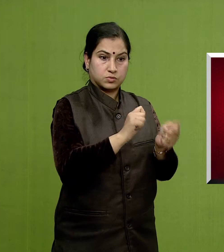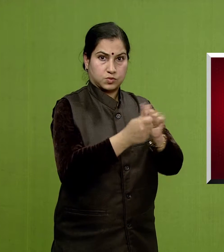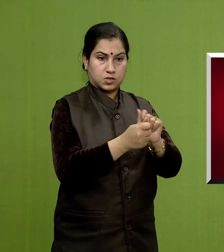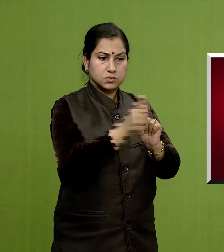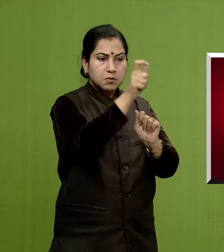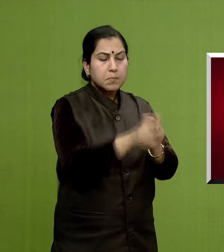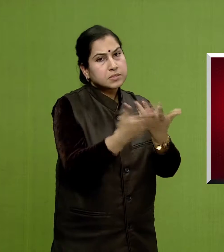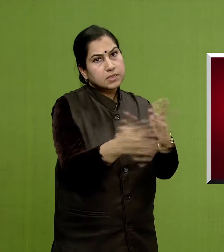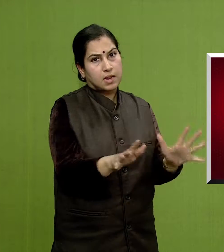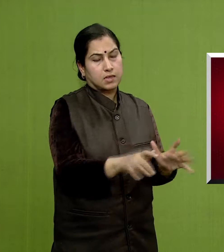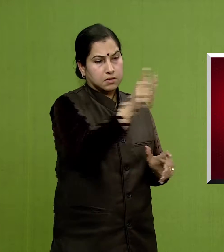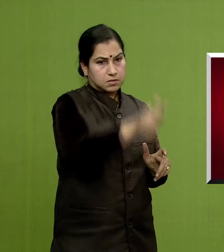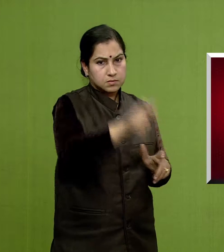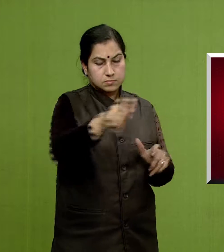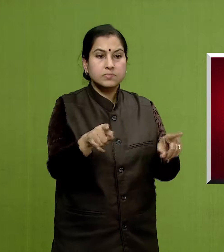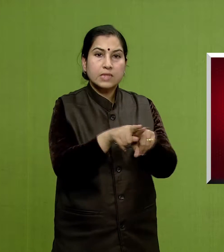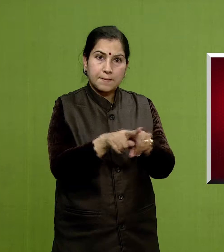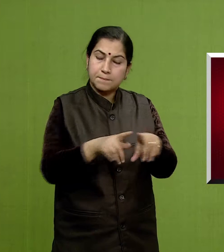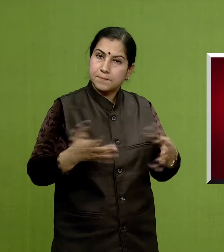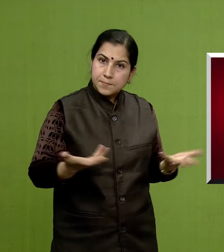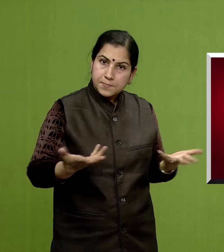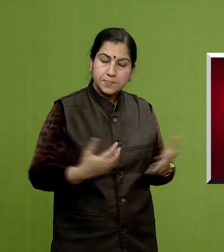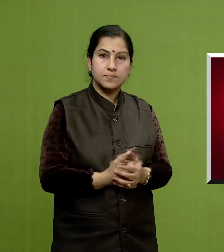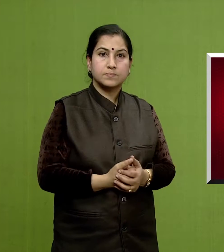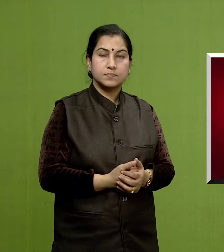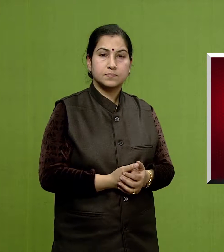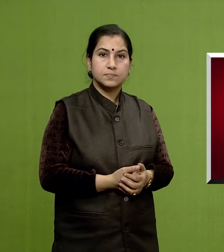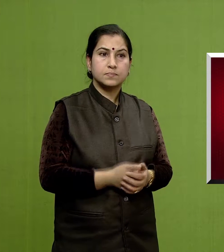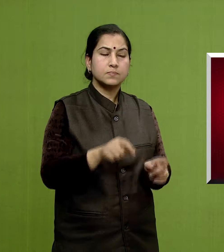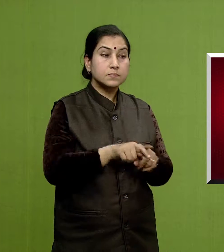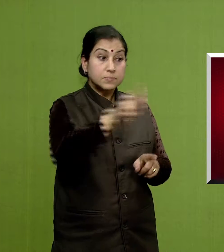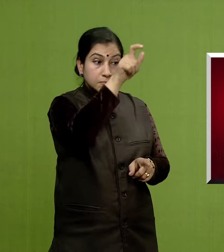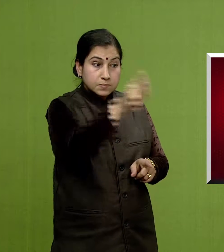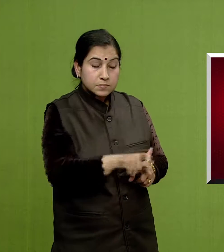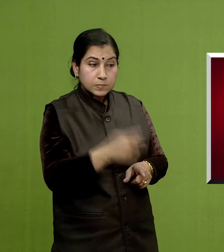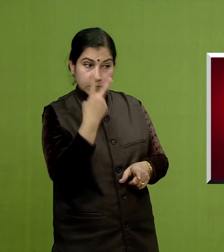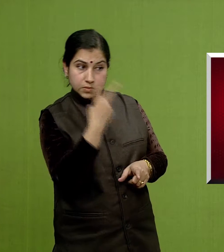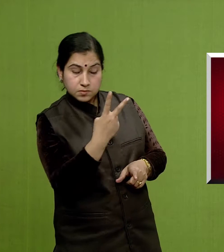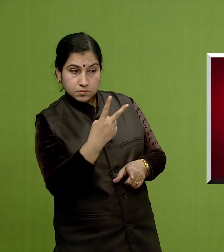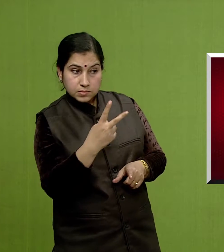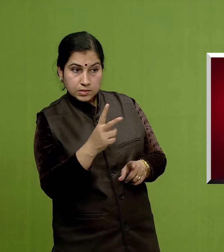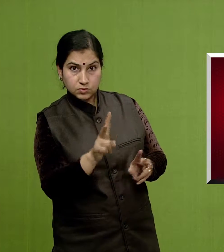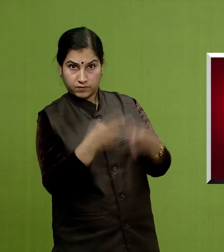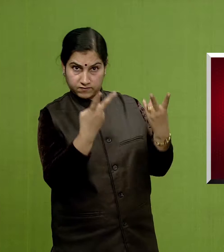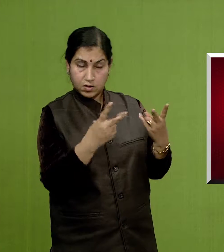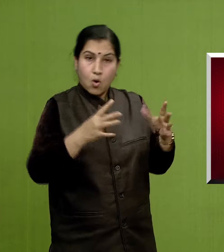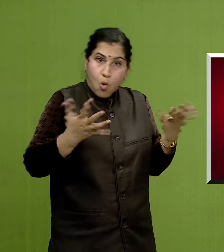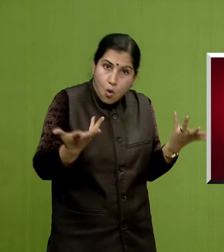individual, such as change in personality or other